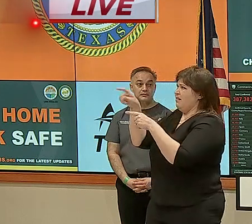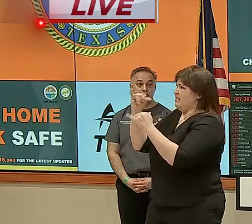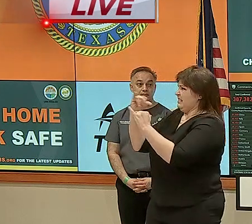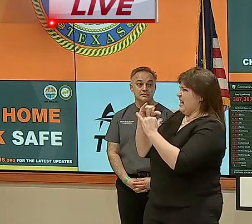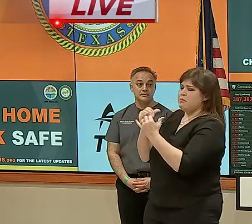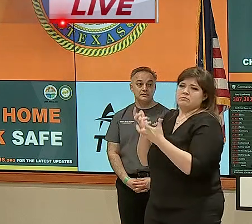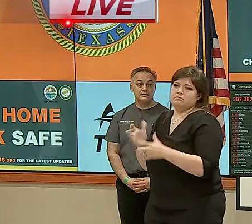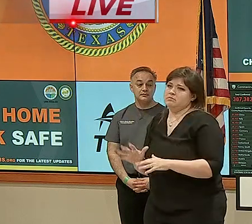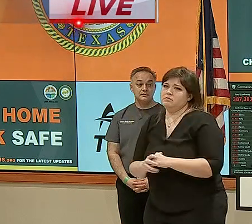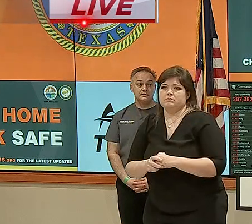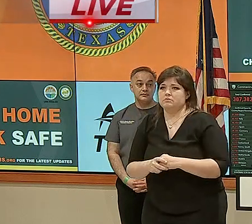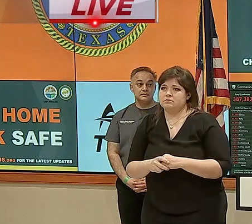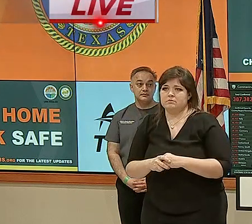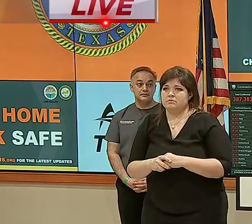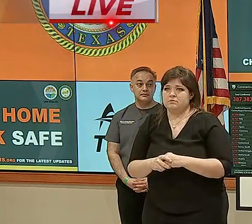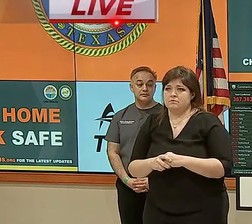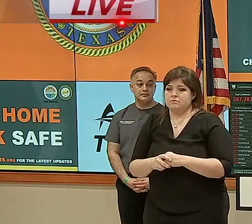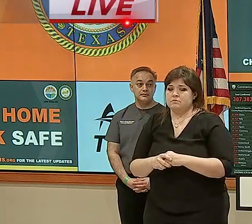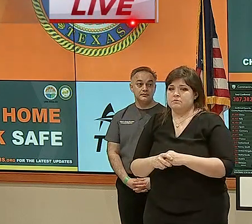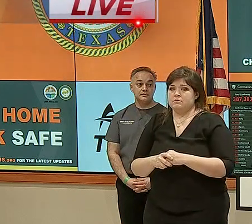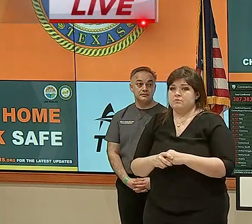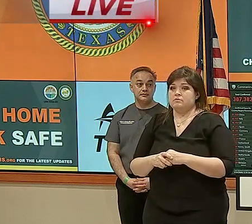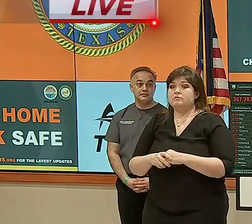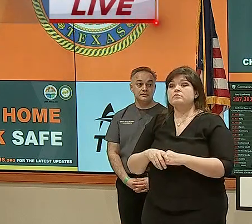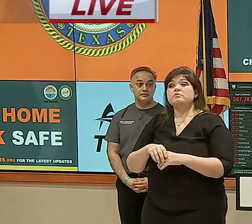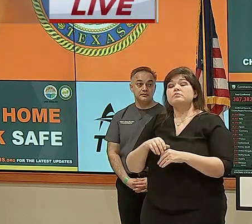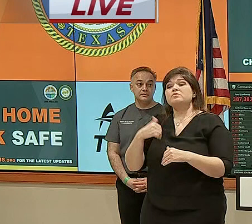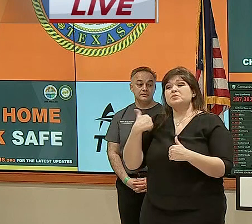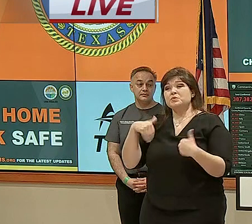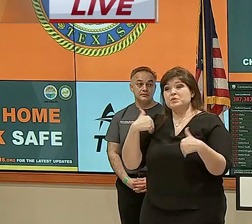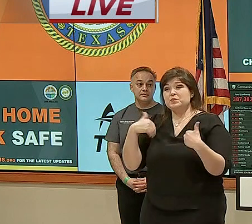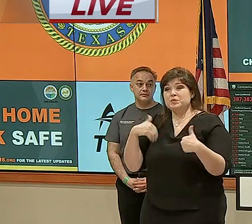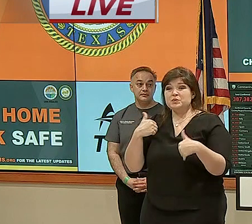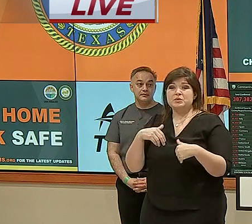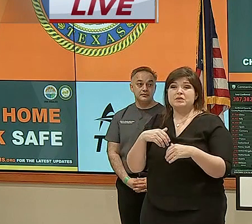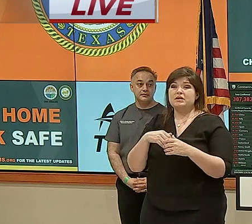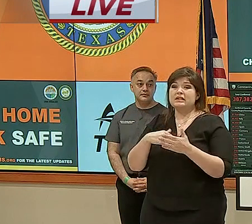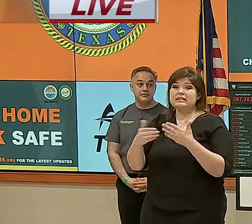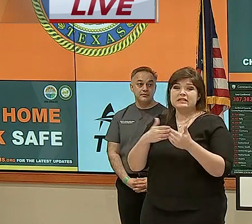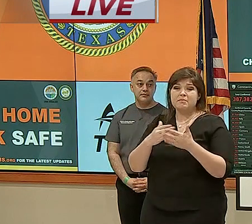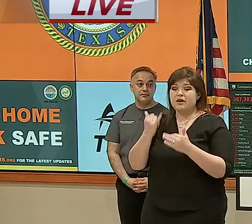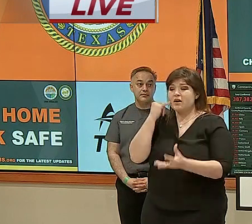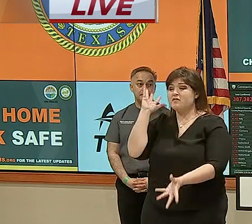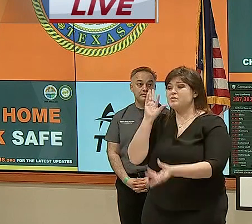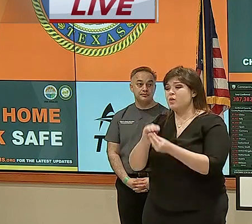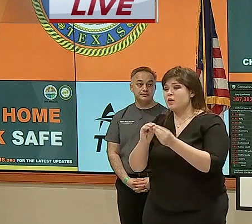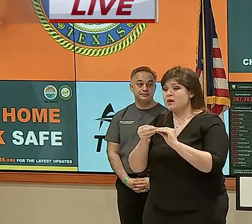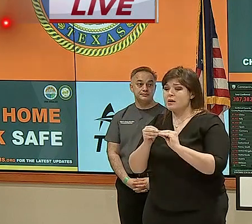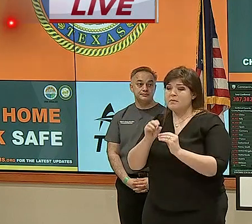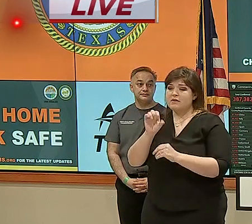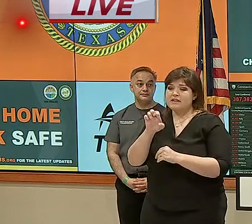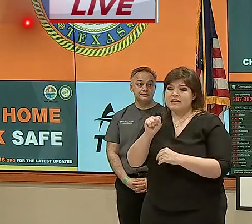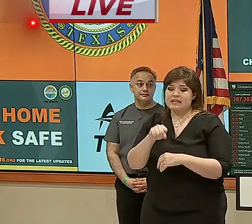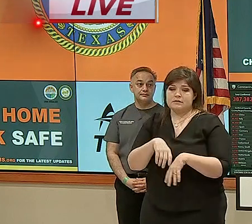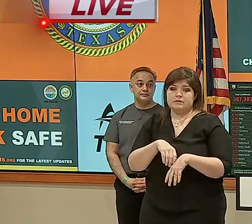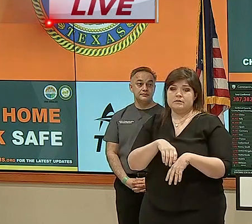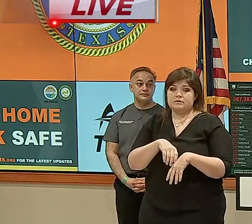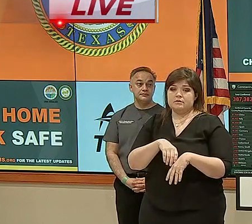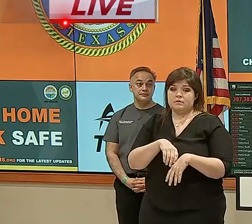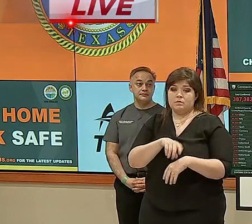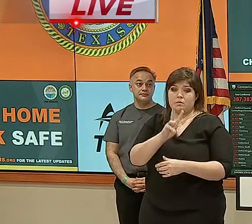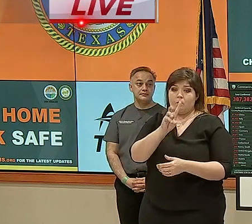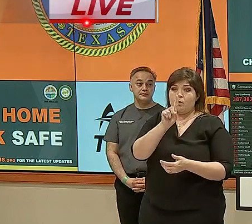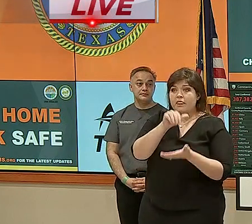difference if whatever the total number of cases, either it being 1,600 or 2,400 or 24,000 or